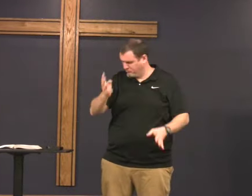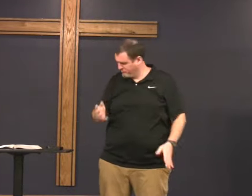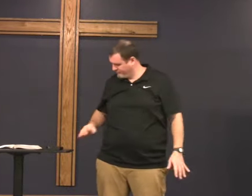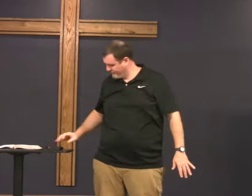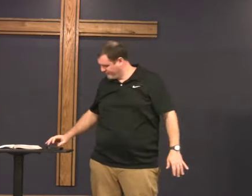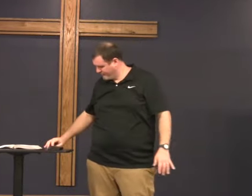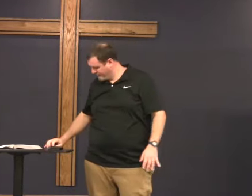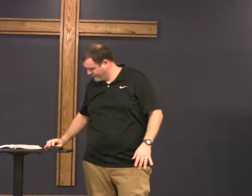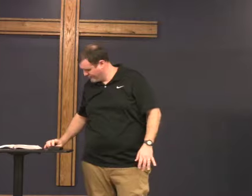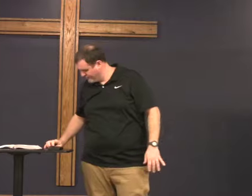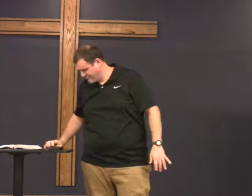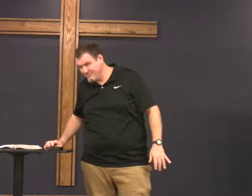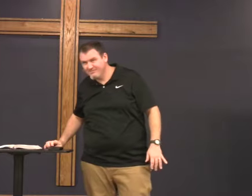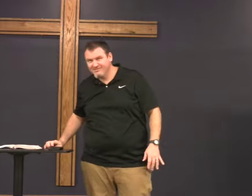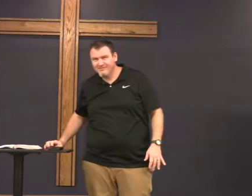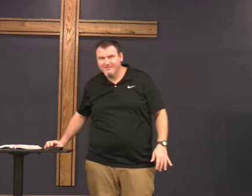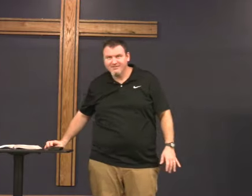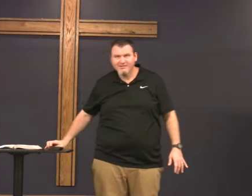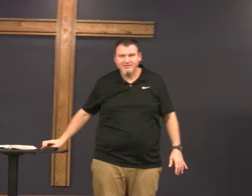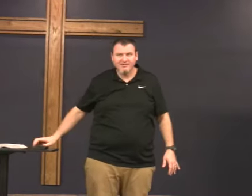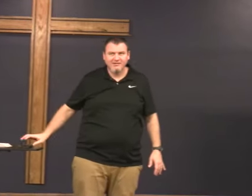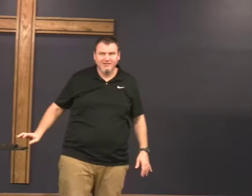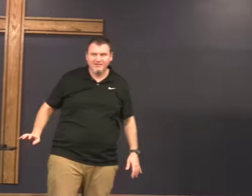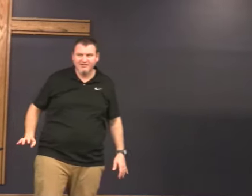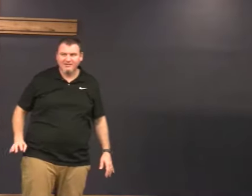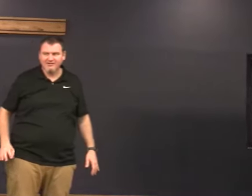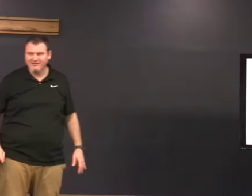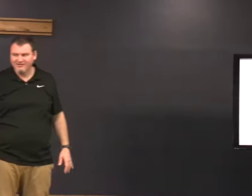So here's picture the artist.